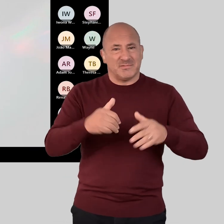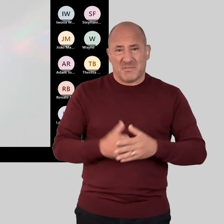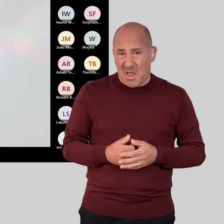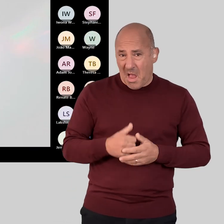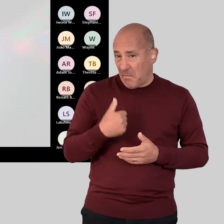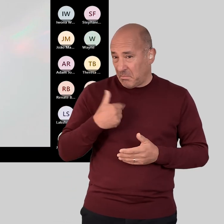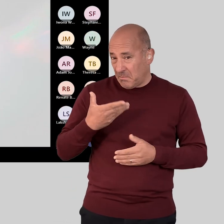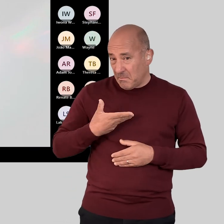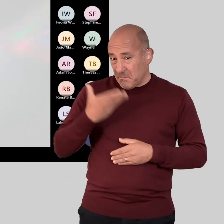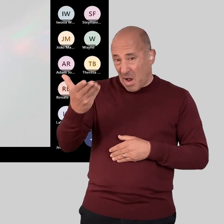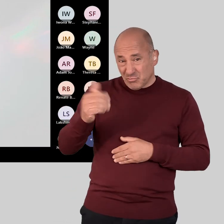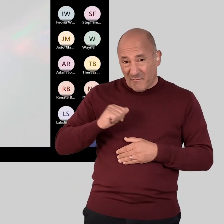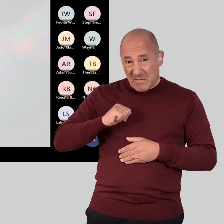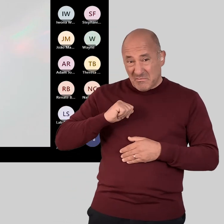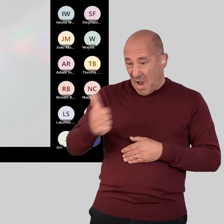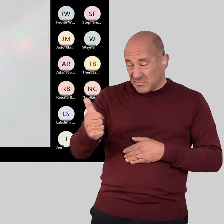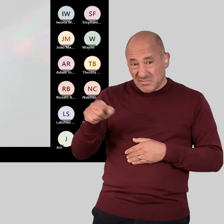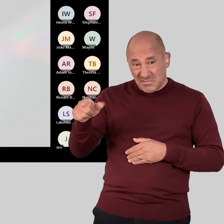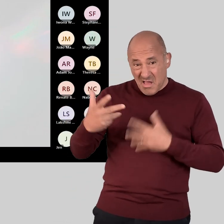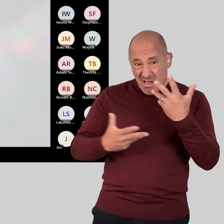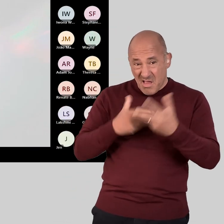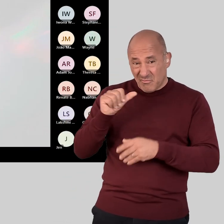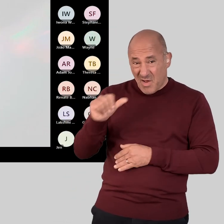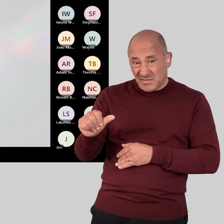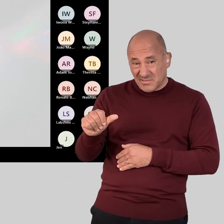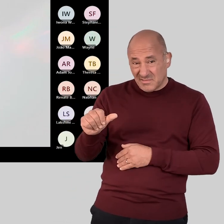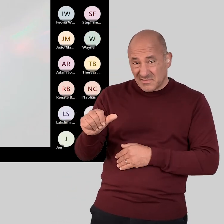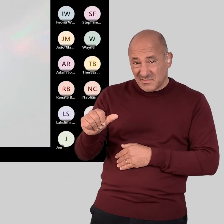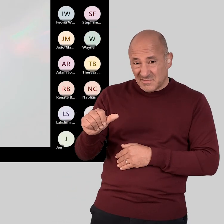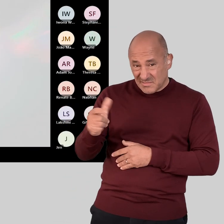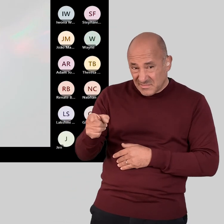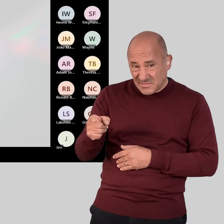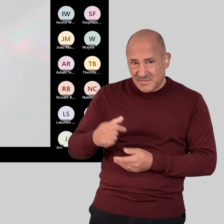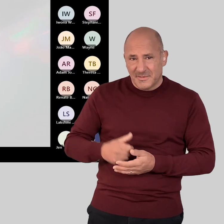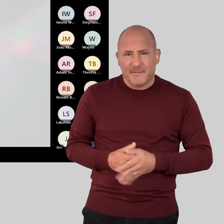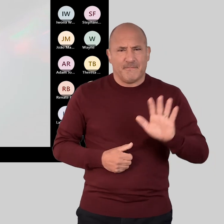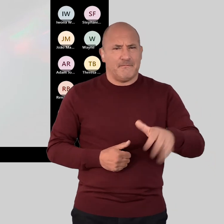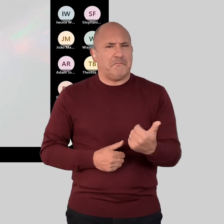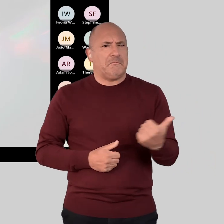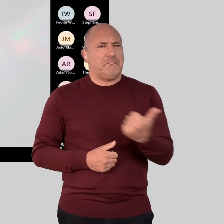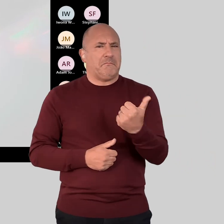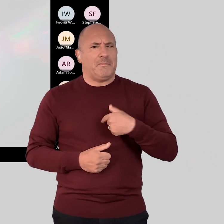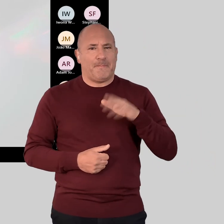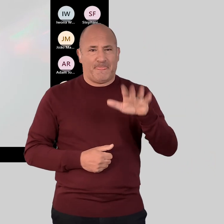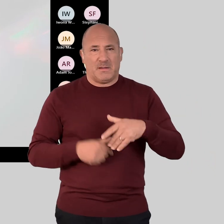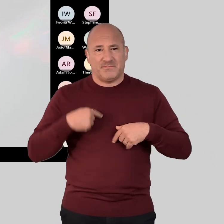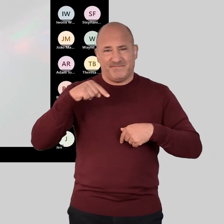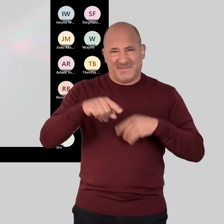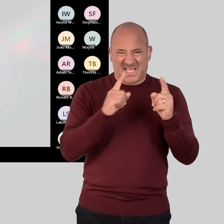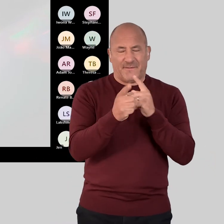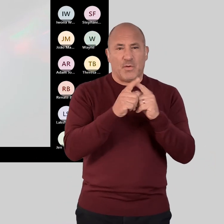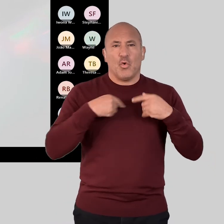that. So shall I hand over to you then to talk a bit about the